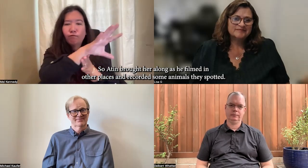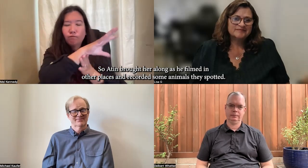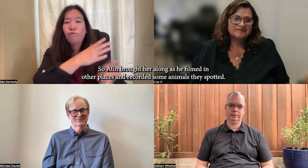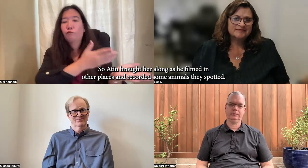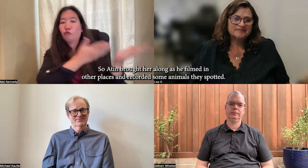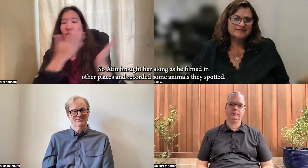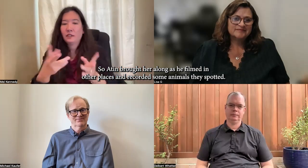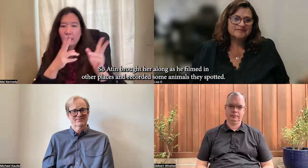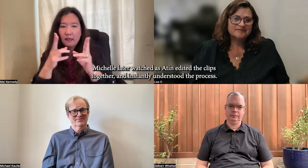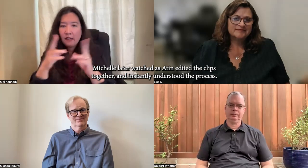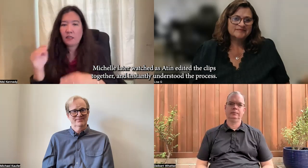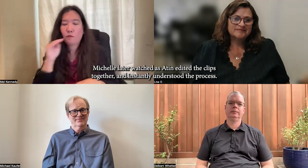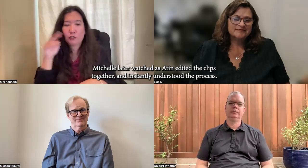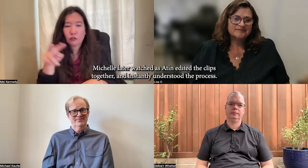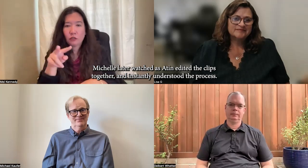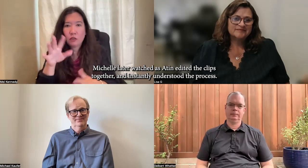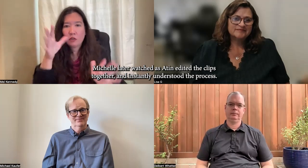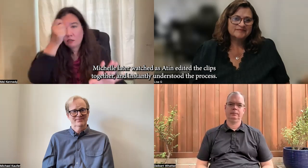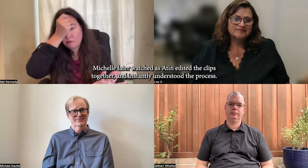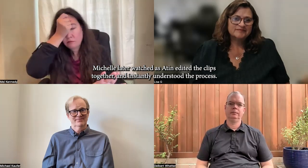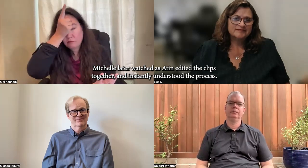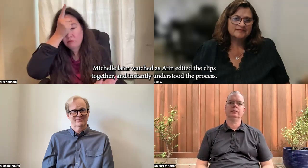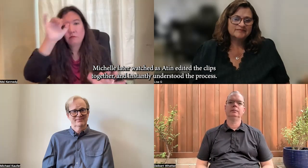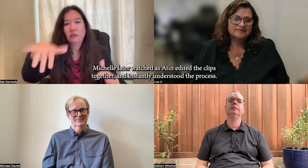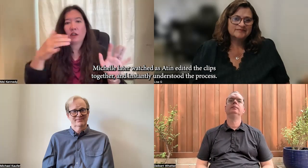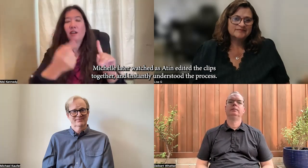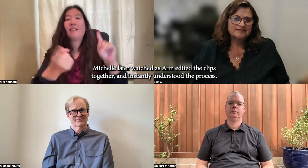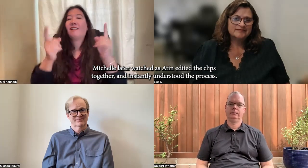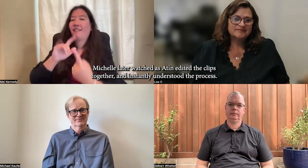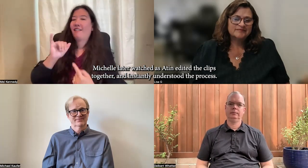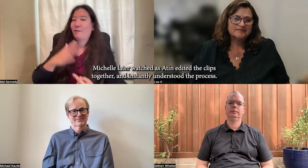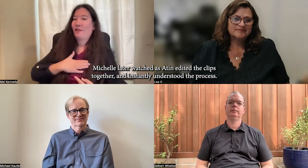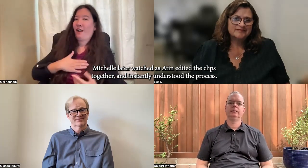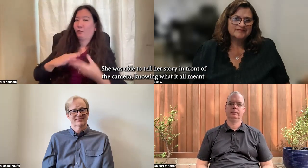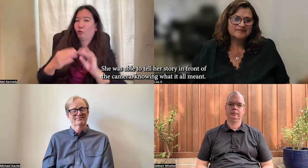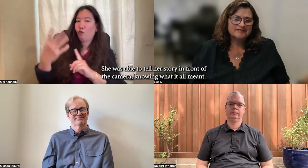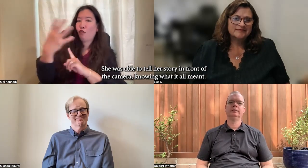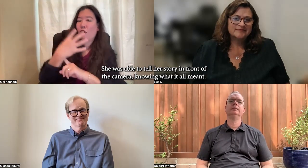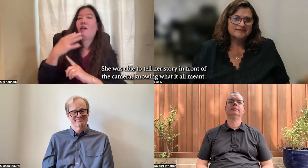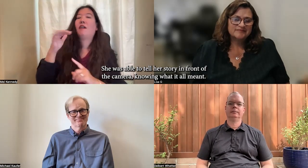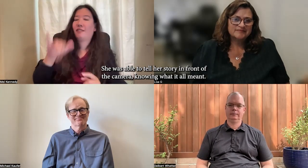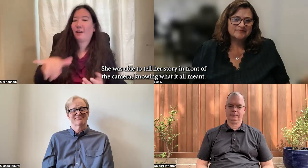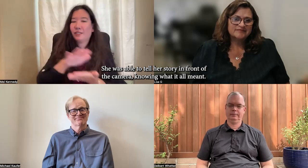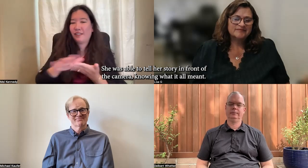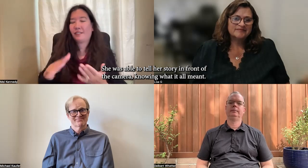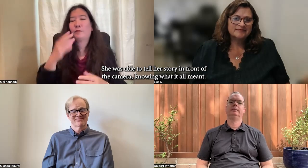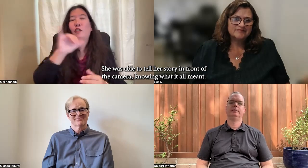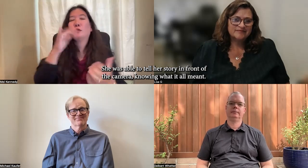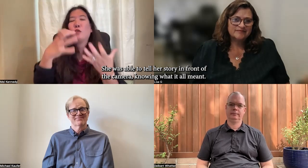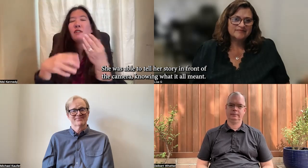recorded some animals they spotted. Michelle later watched as Atin edited the clips together and instantly understood the process. She was able to tell her story in